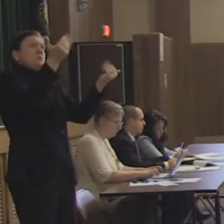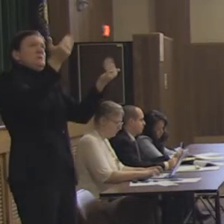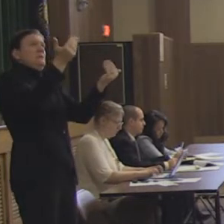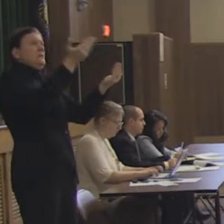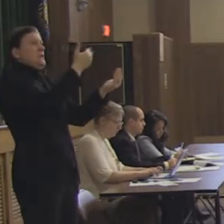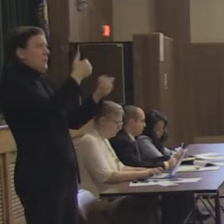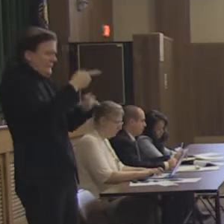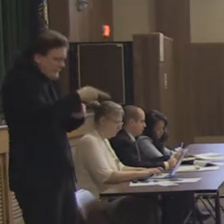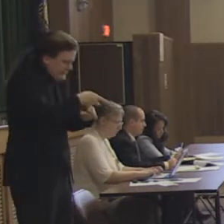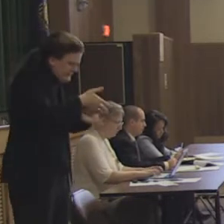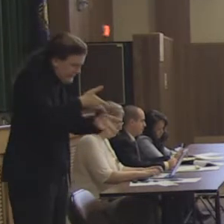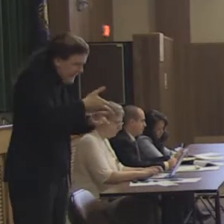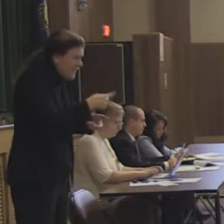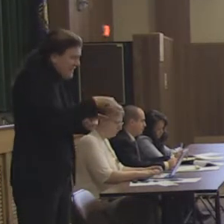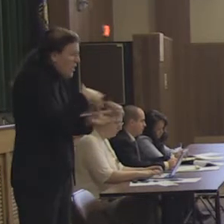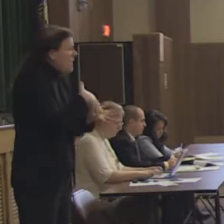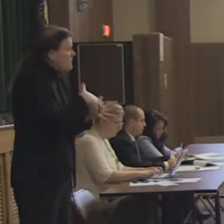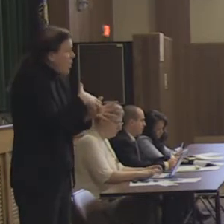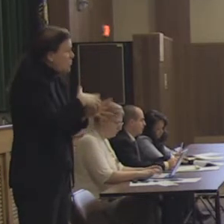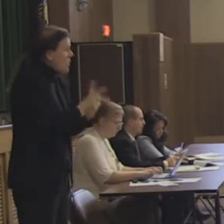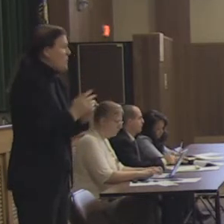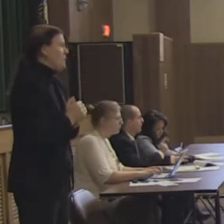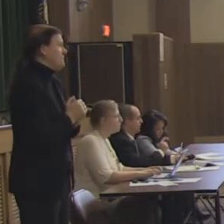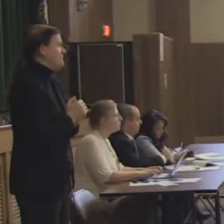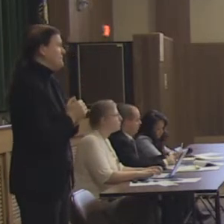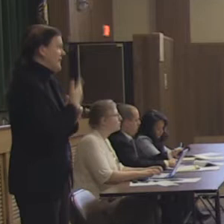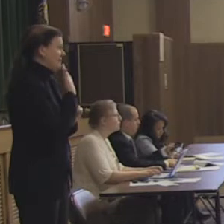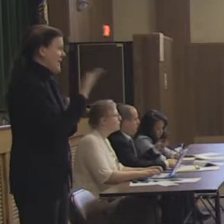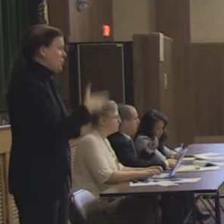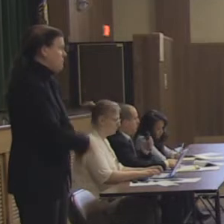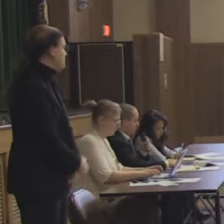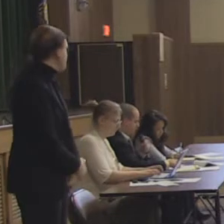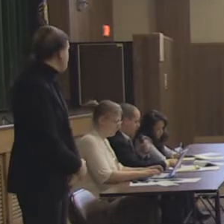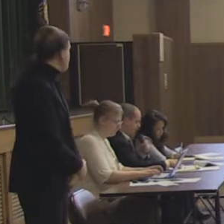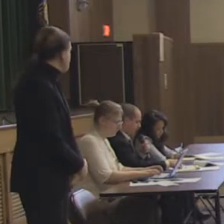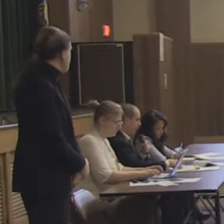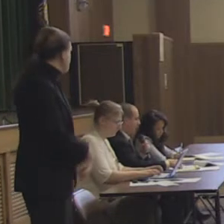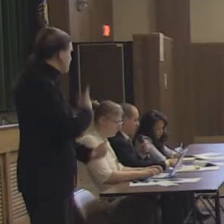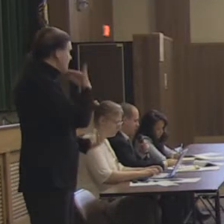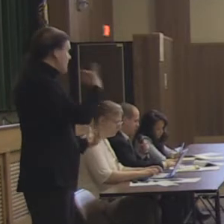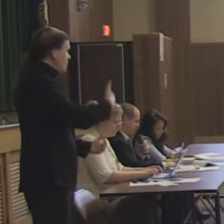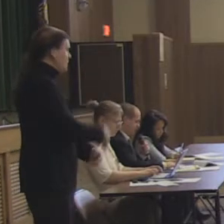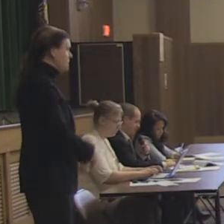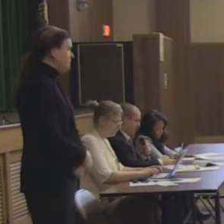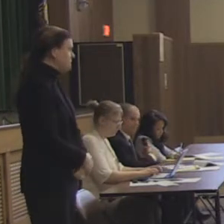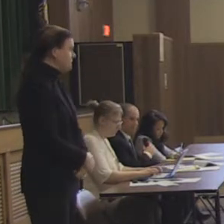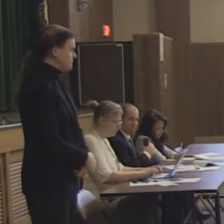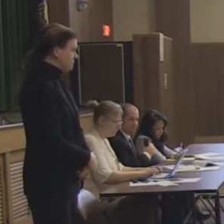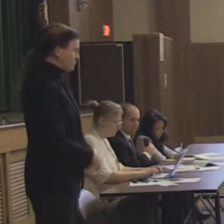can continue to care for these vulnerable members of society. Thank you. Thank you very much.